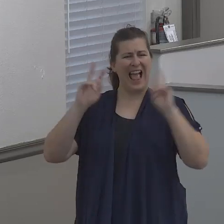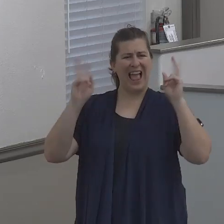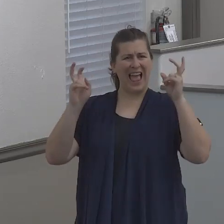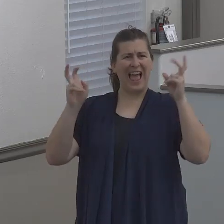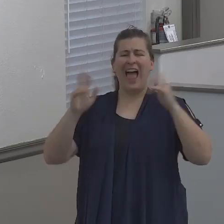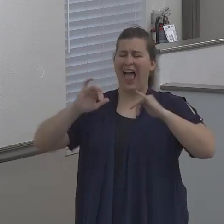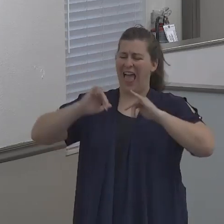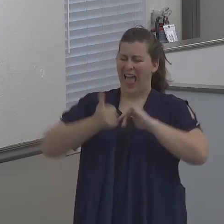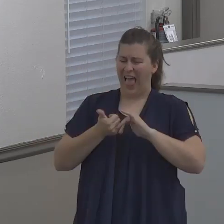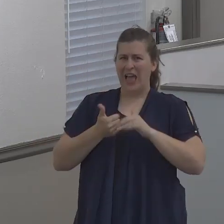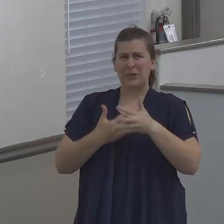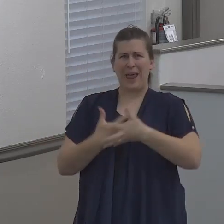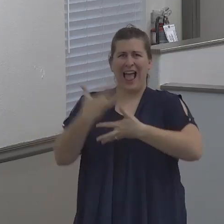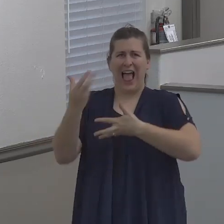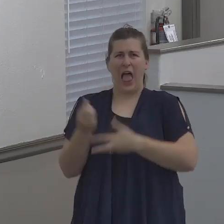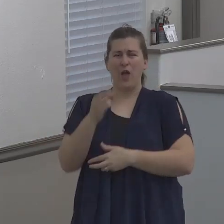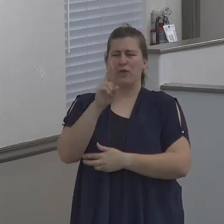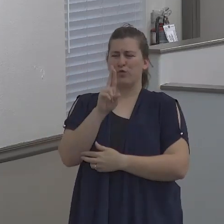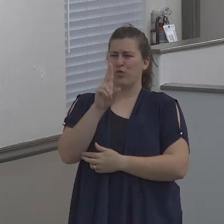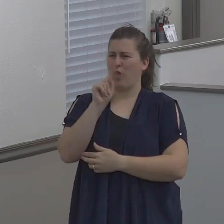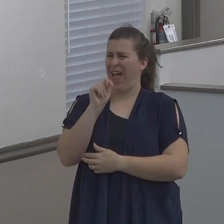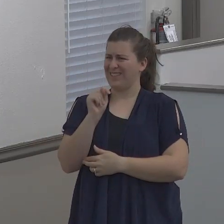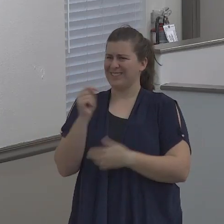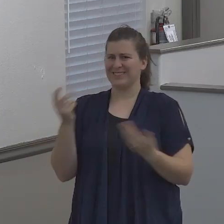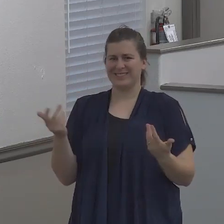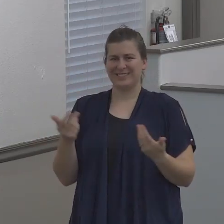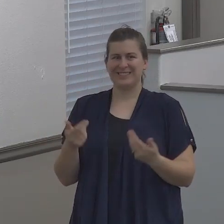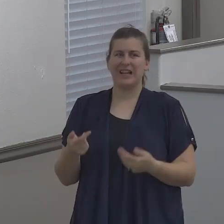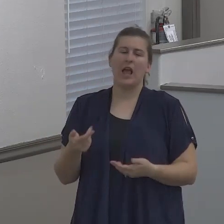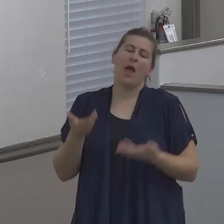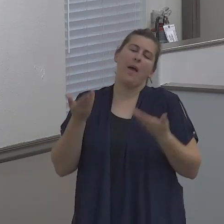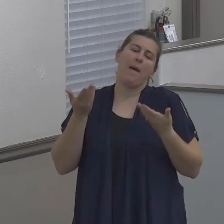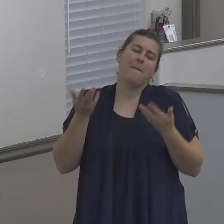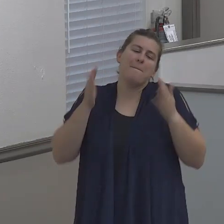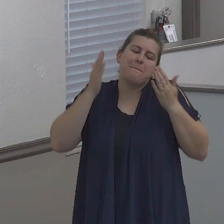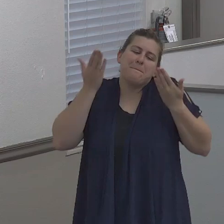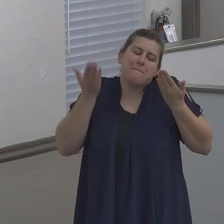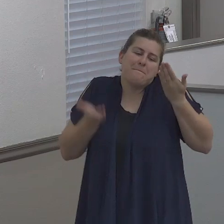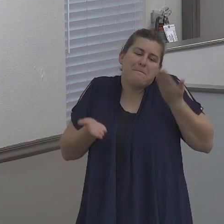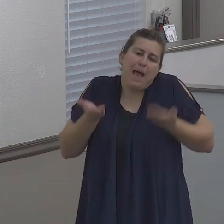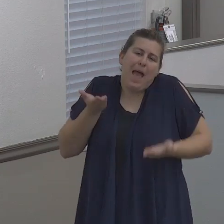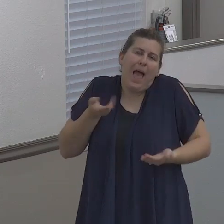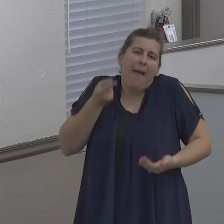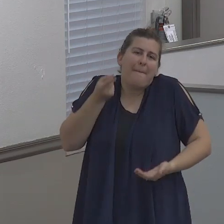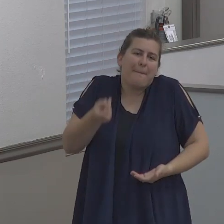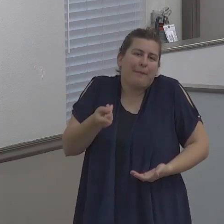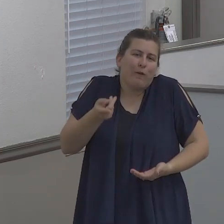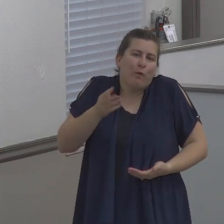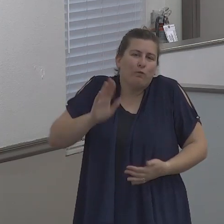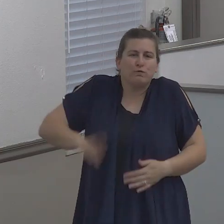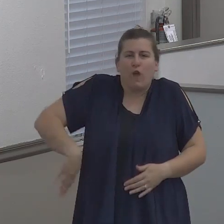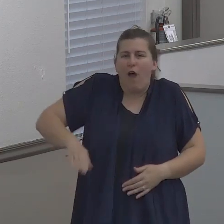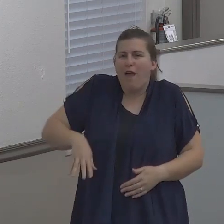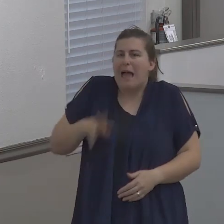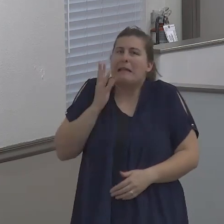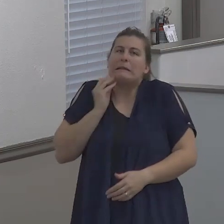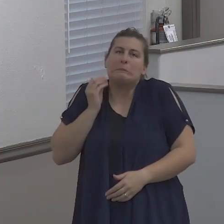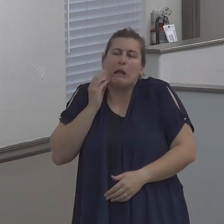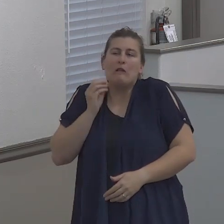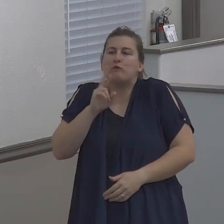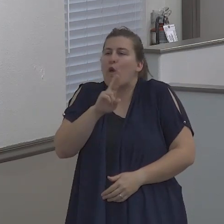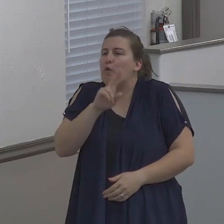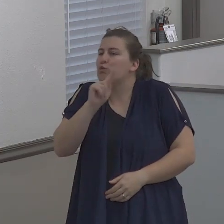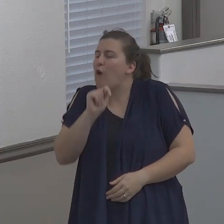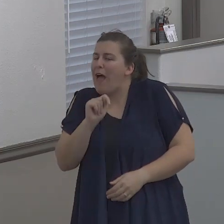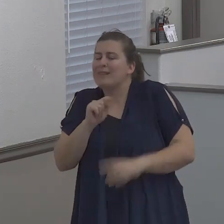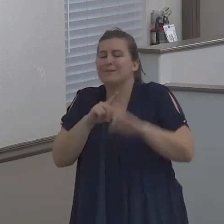so you've never been in a rut. But I've been in several ruts in my life. I think recently I've been in a rut. I may